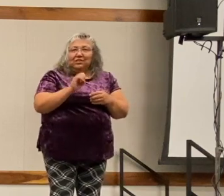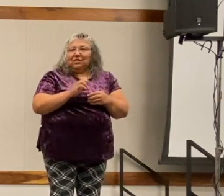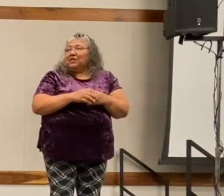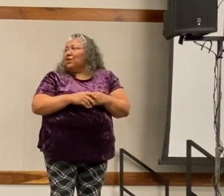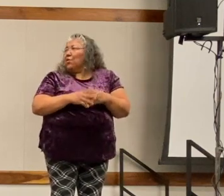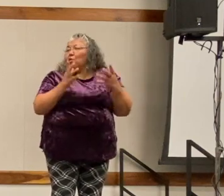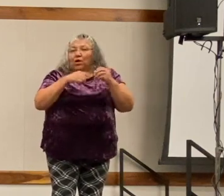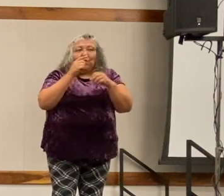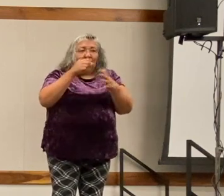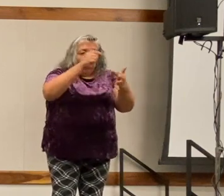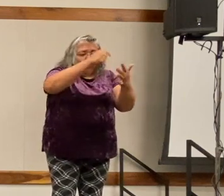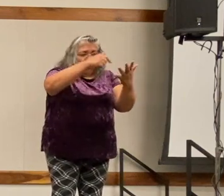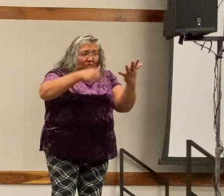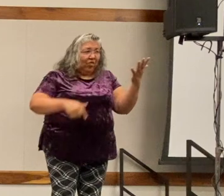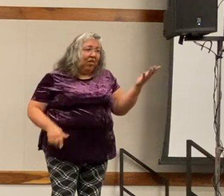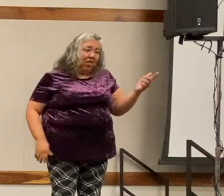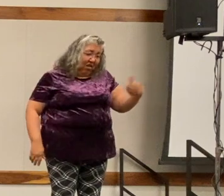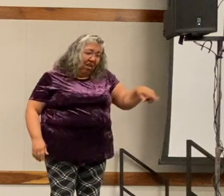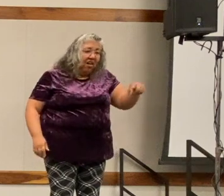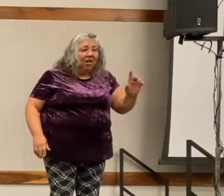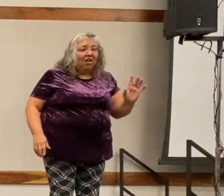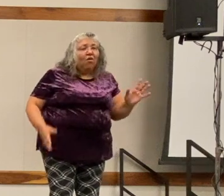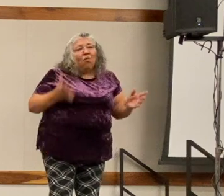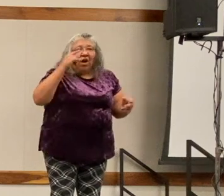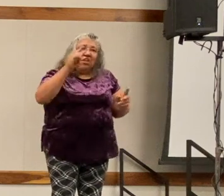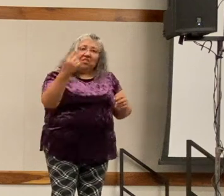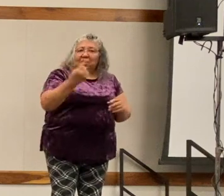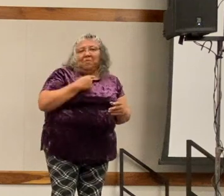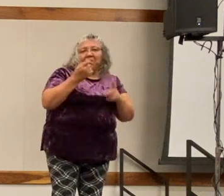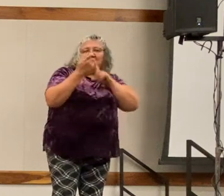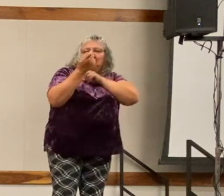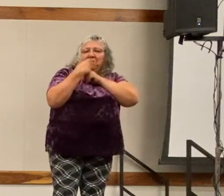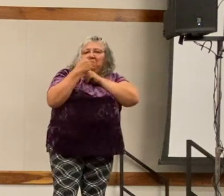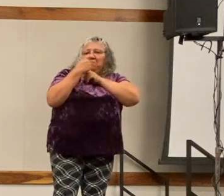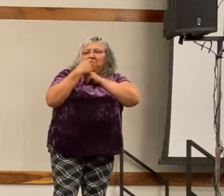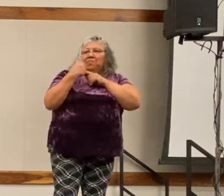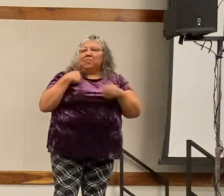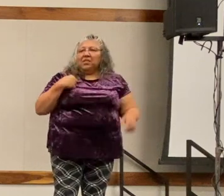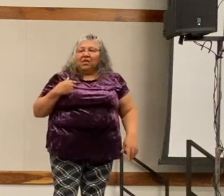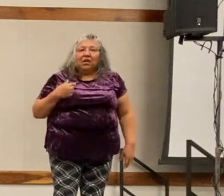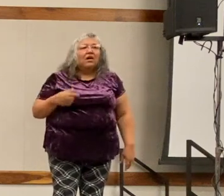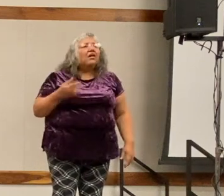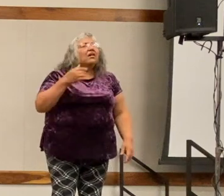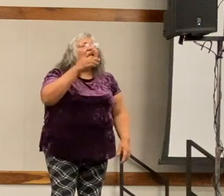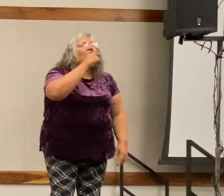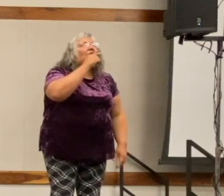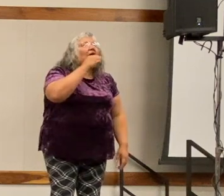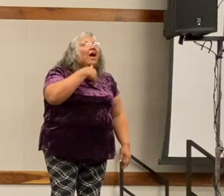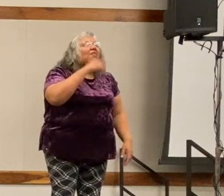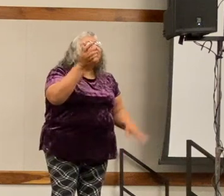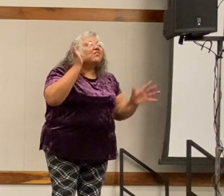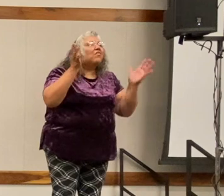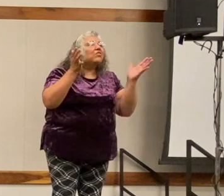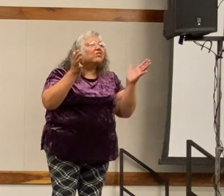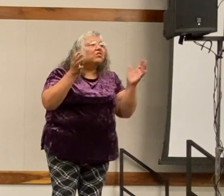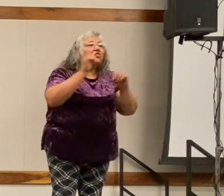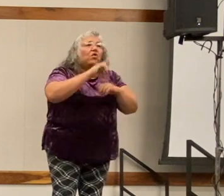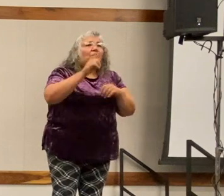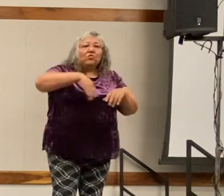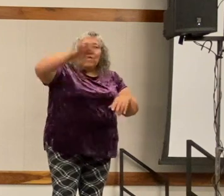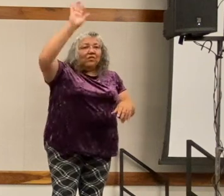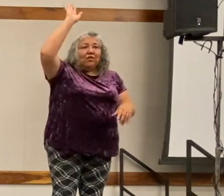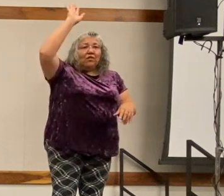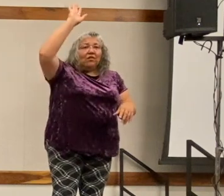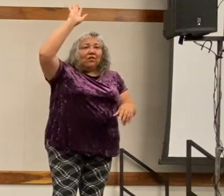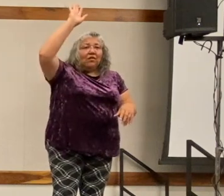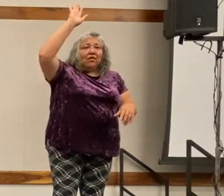What about all those guys? Right? Why are you always coming to pick on me? Anybody here? Anybody here have those kind of conversations, right? Nobody's raising their hands,